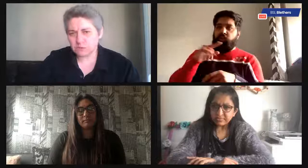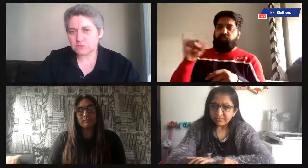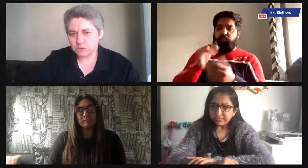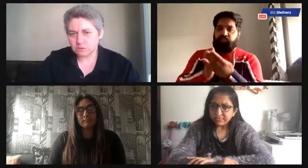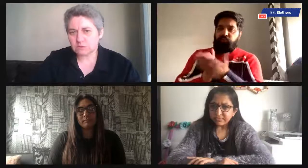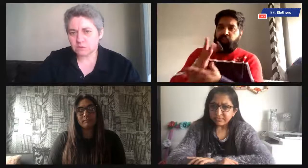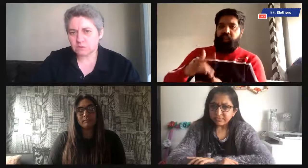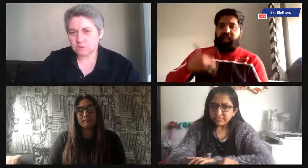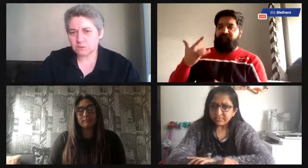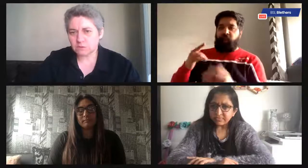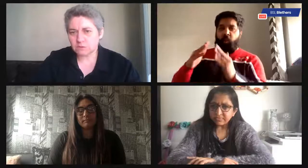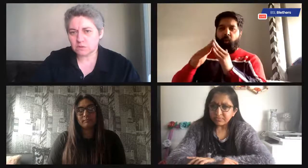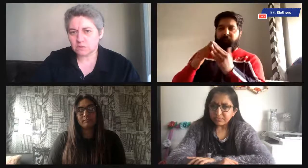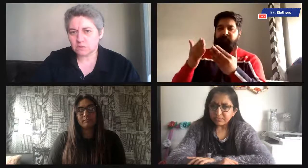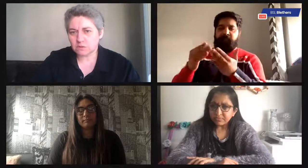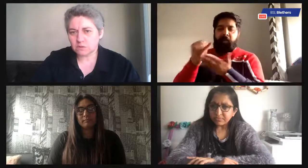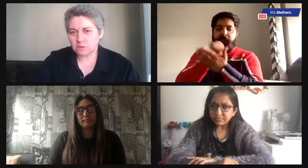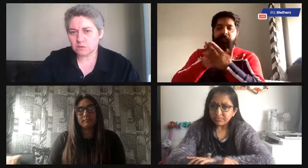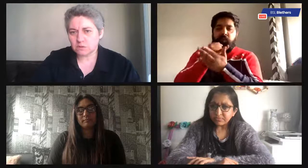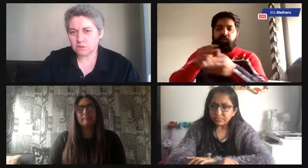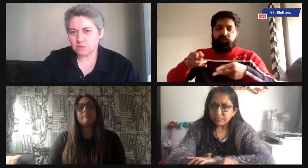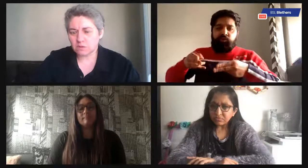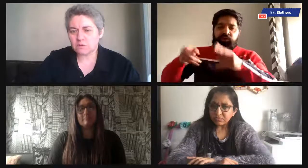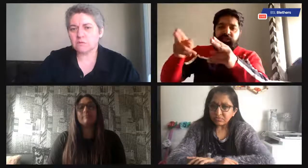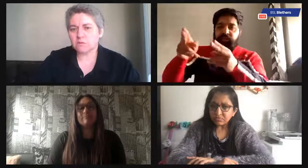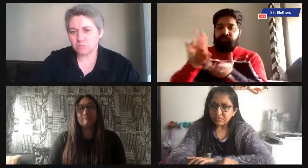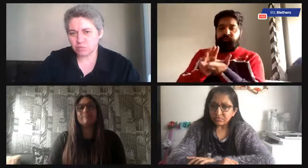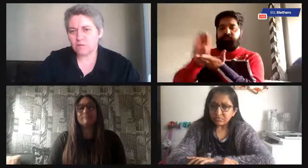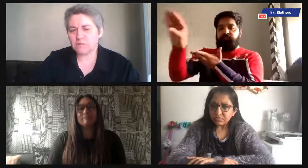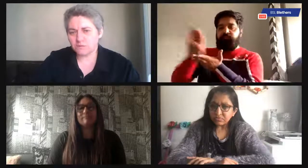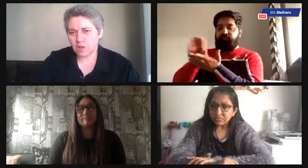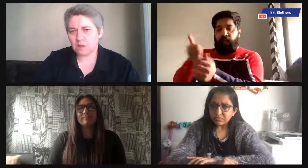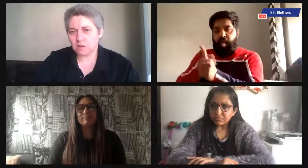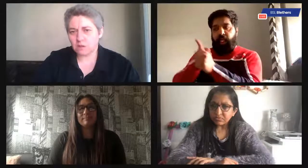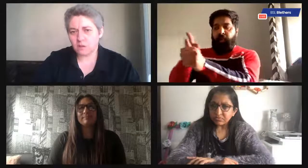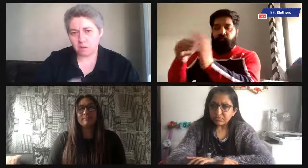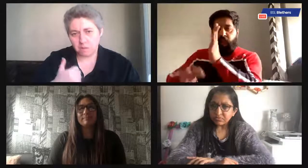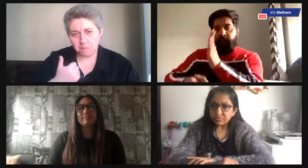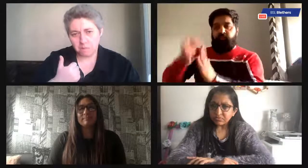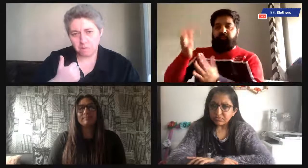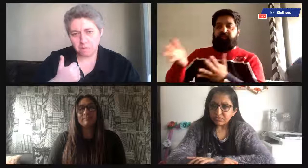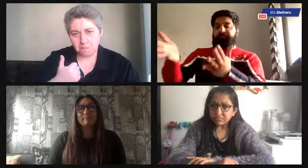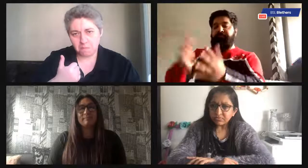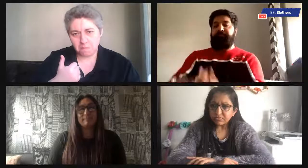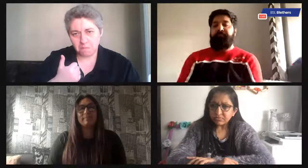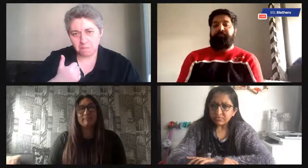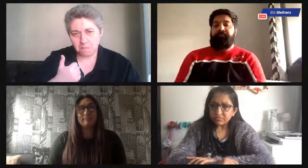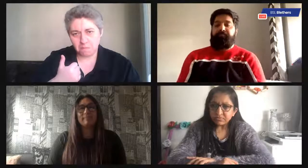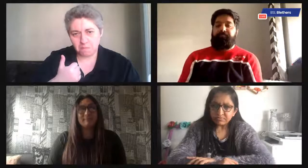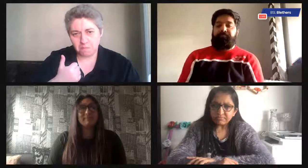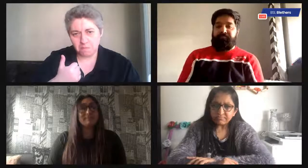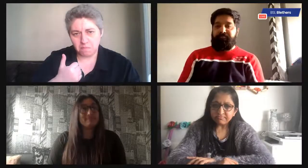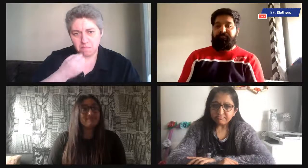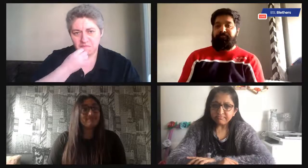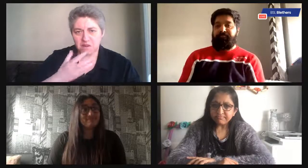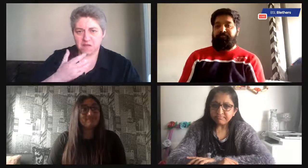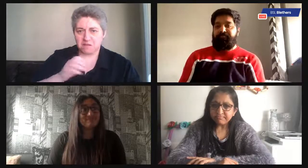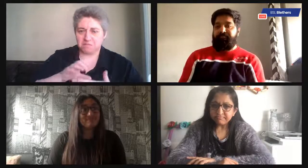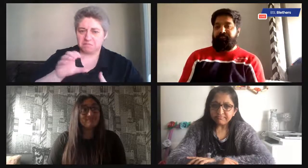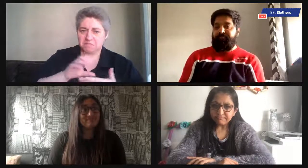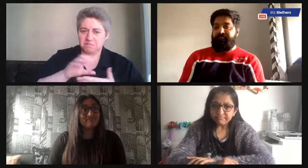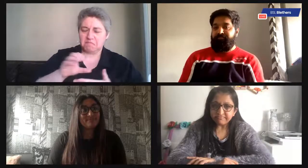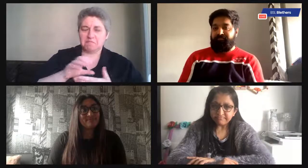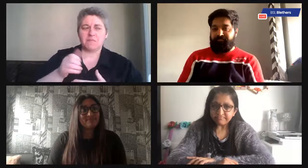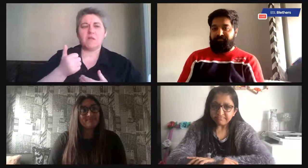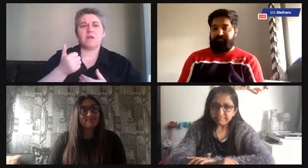countries that are most affected in the world, like Africa, that have real poor and streets, poor infrastructure, and